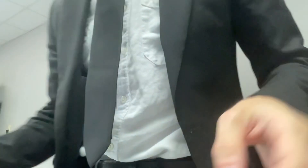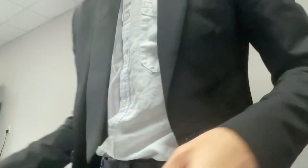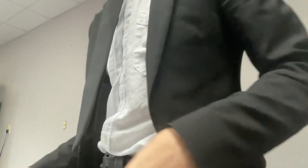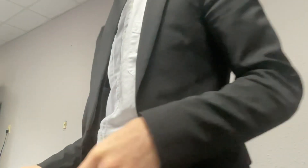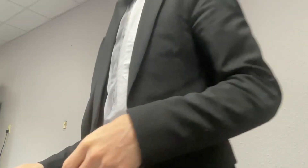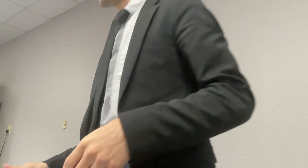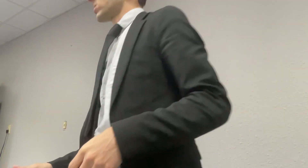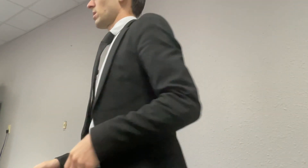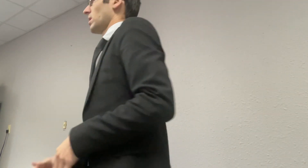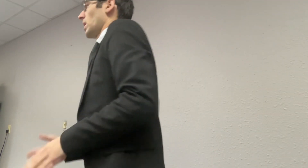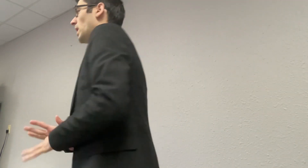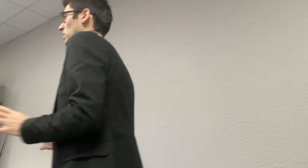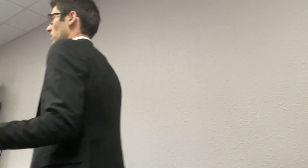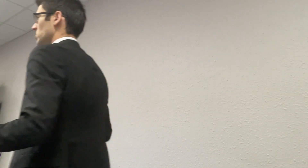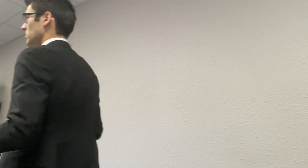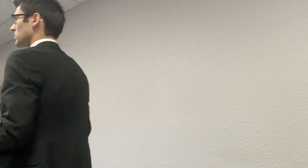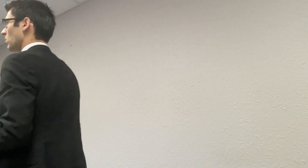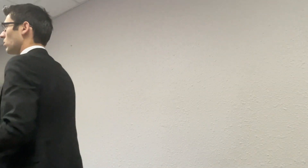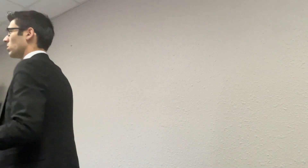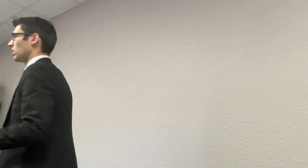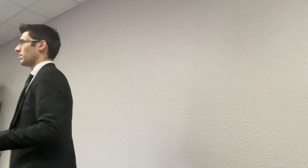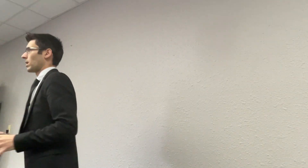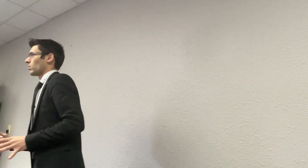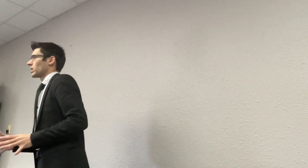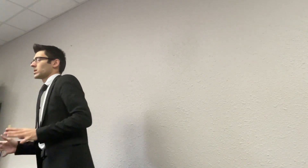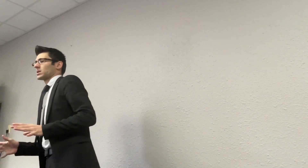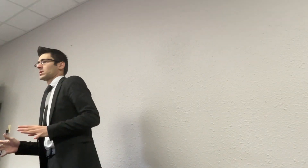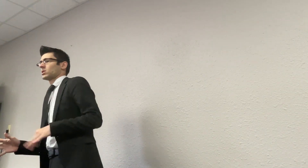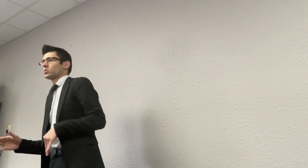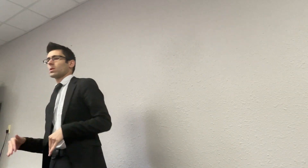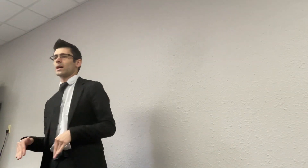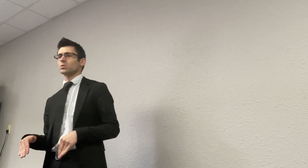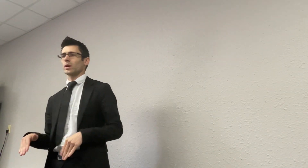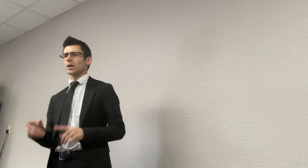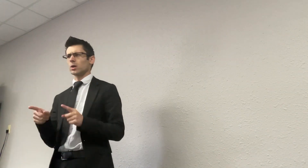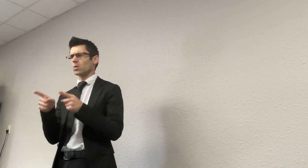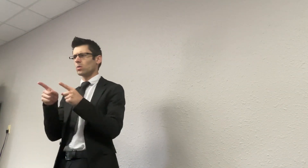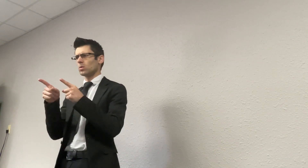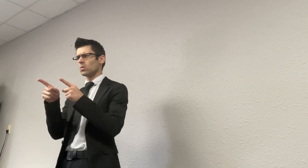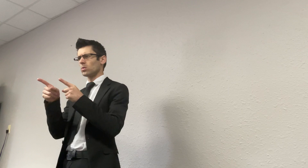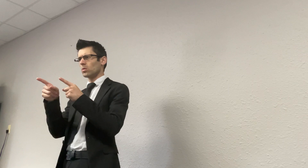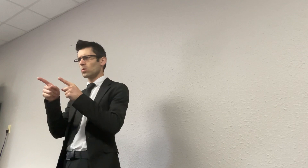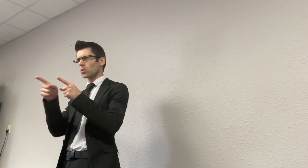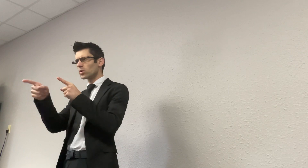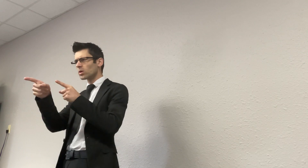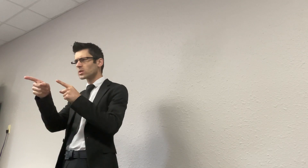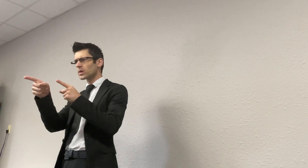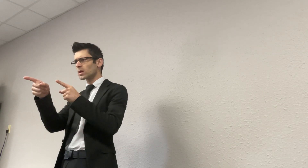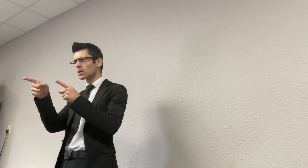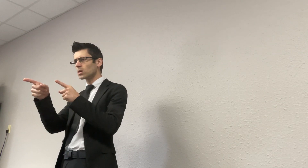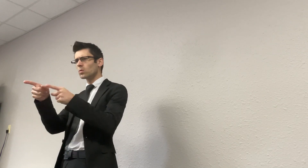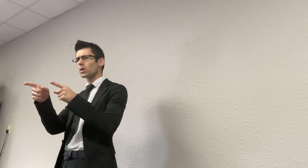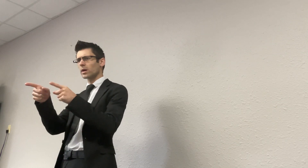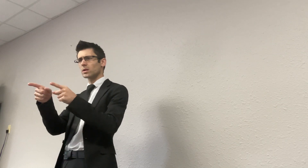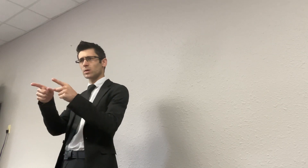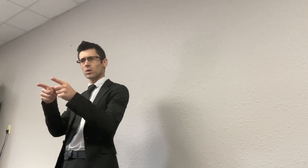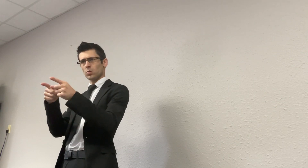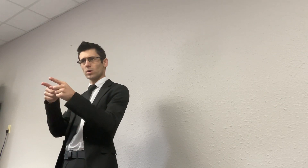Okay, so before we get started, any questions at all about what it is that I sent you last week? I know, were you here last week? You were here last week? You were here last